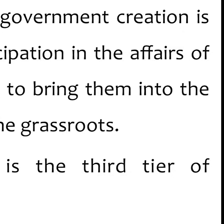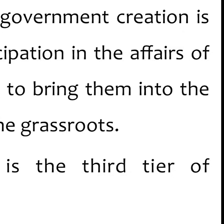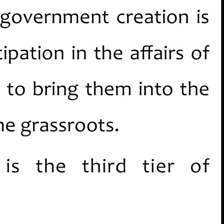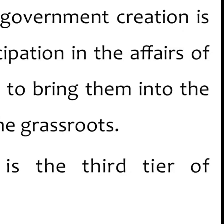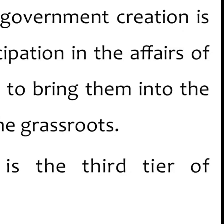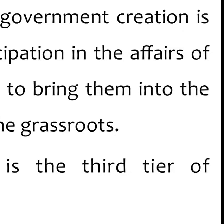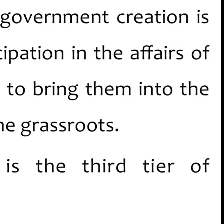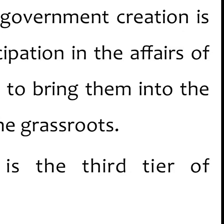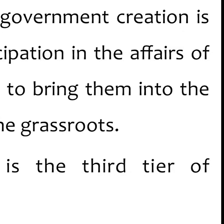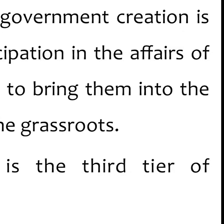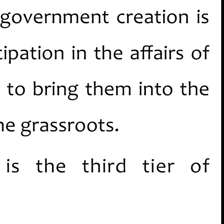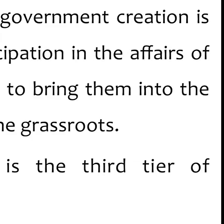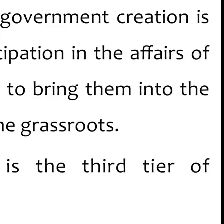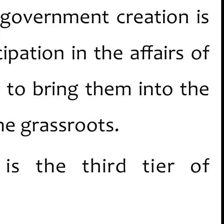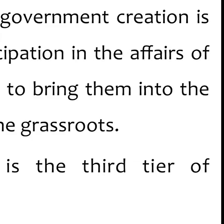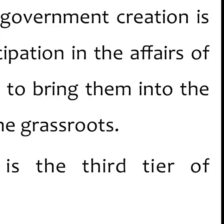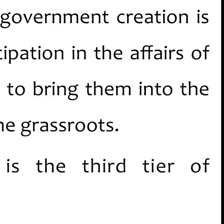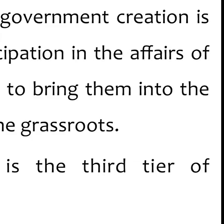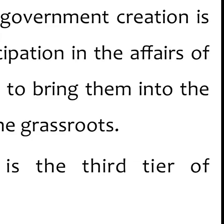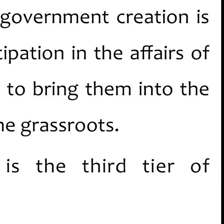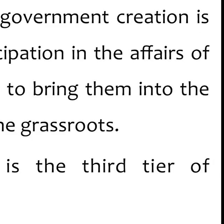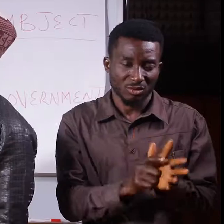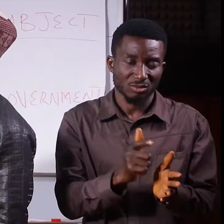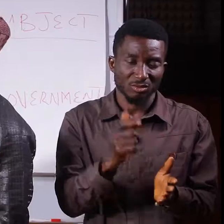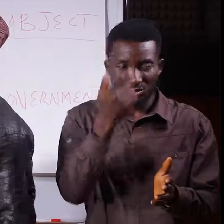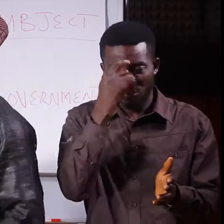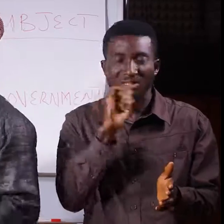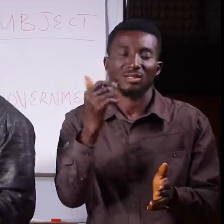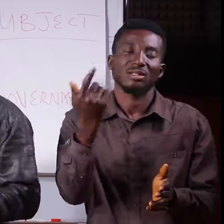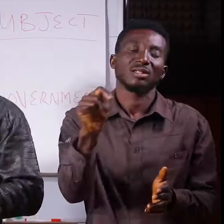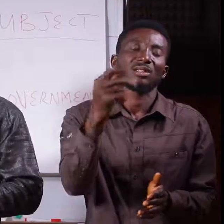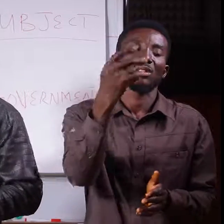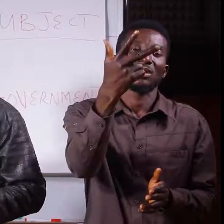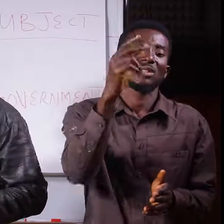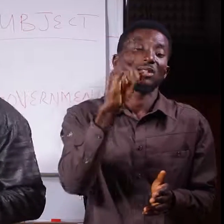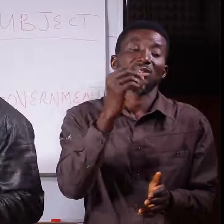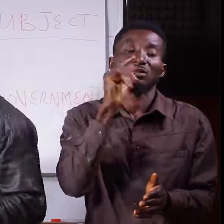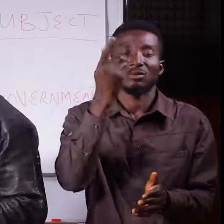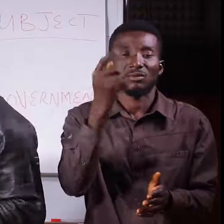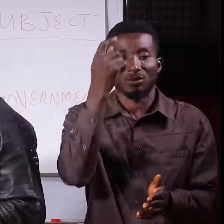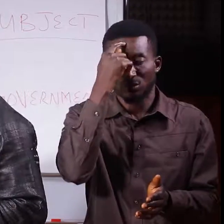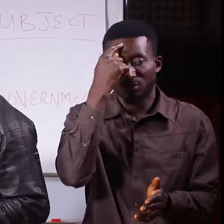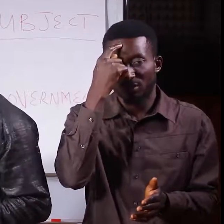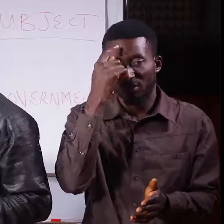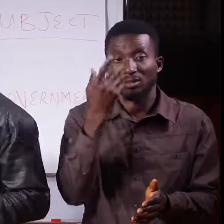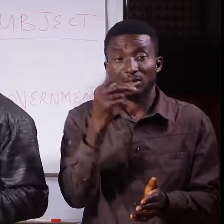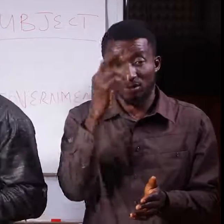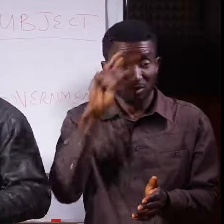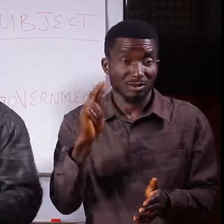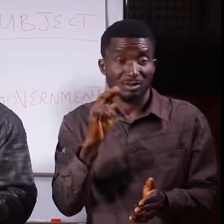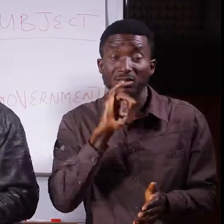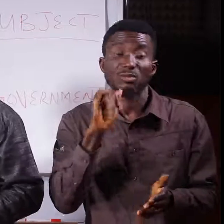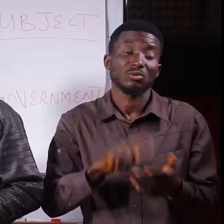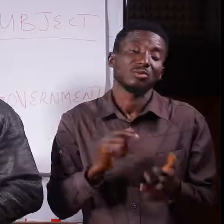grassroots. Local government is the third tier of government. Now, the essence of the creation of local government is